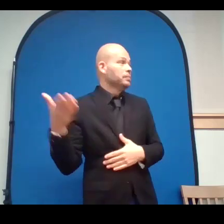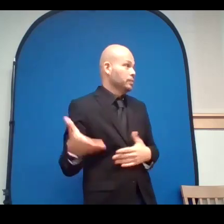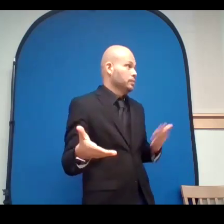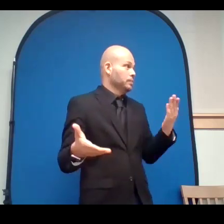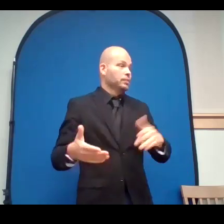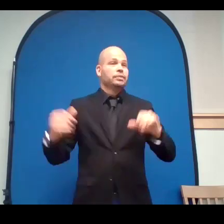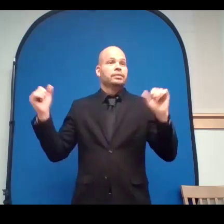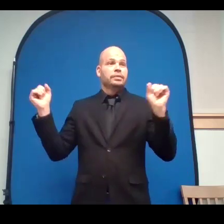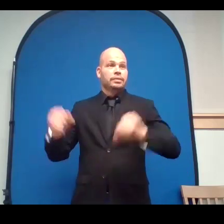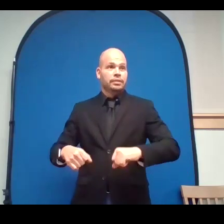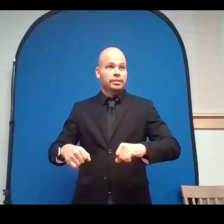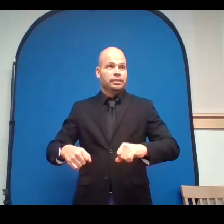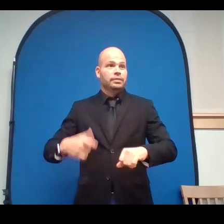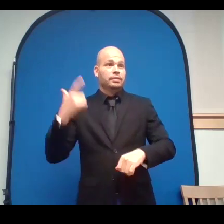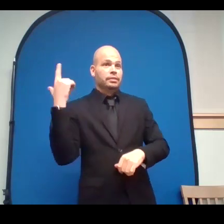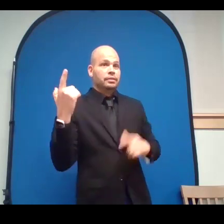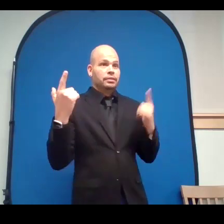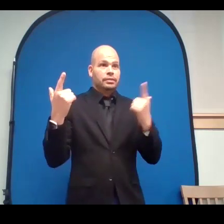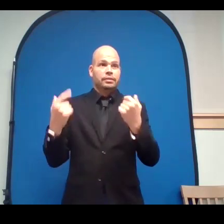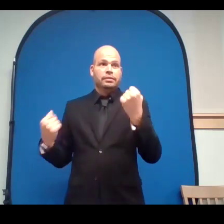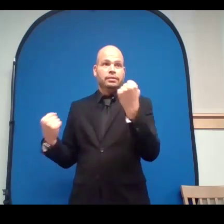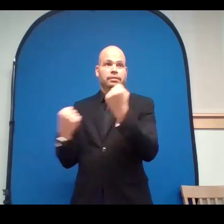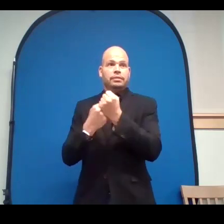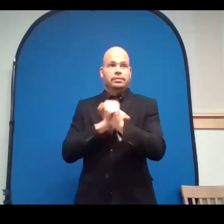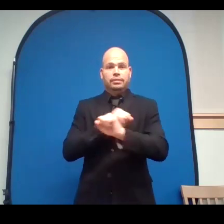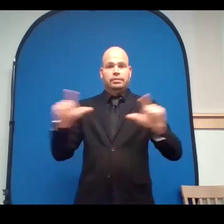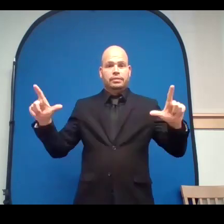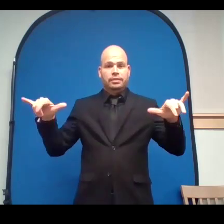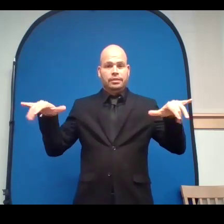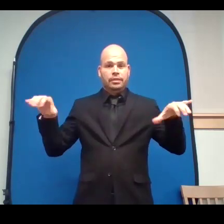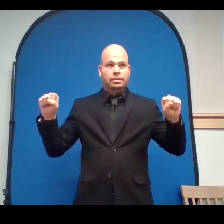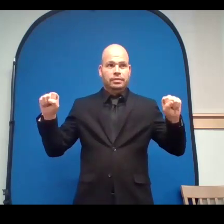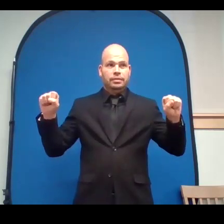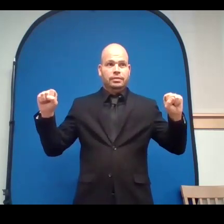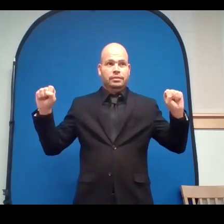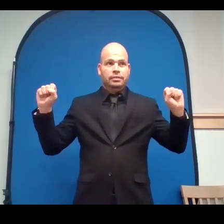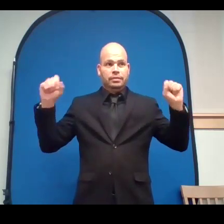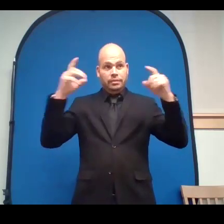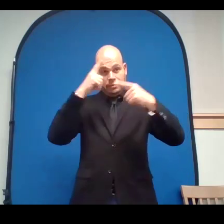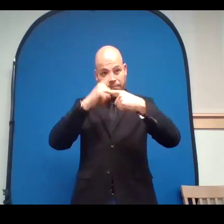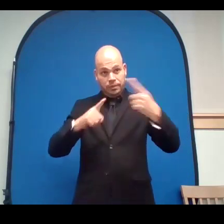Seconded. All in favor say aye. Aye. Opposed?